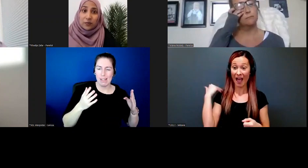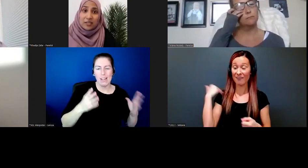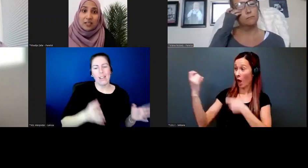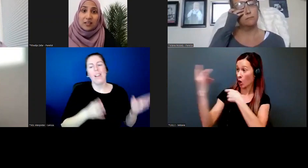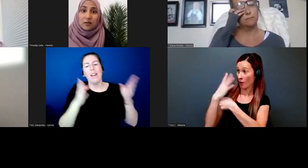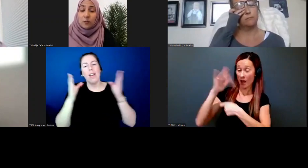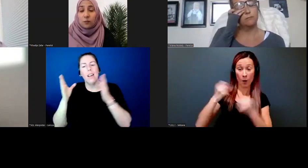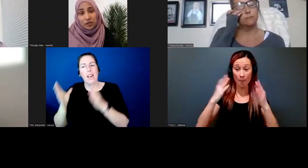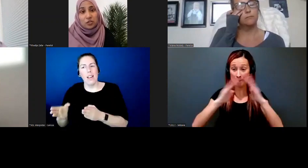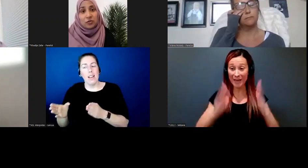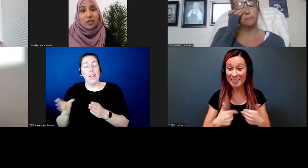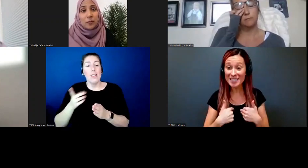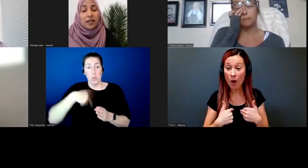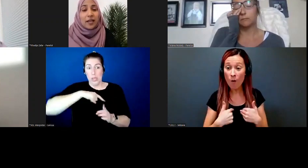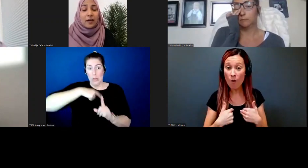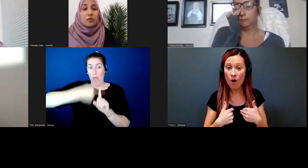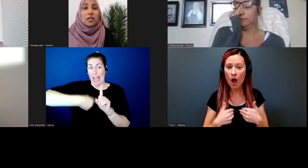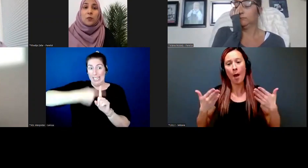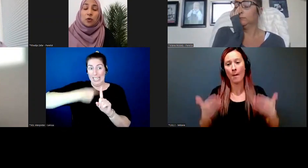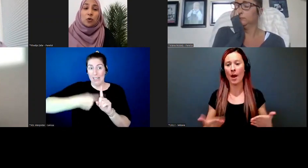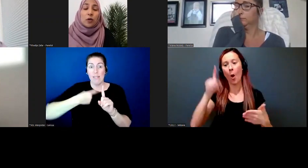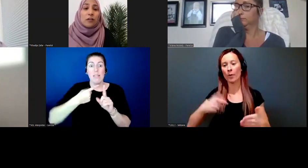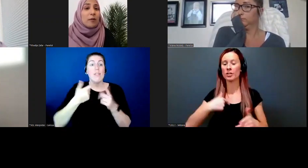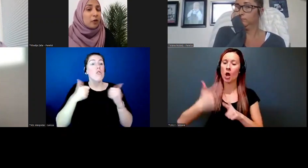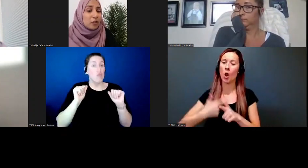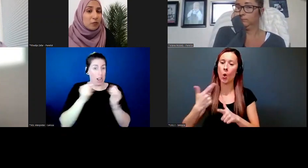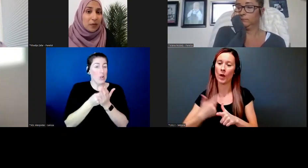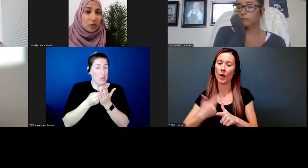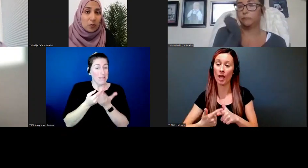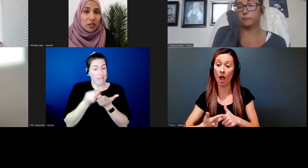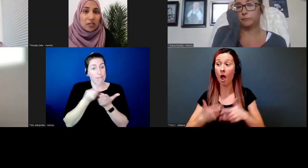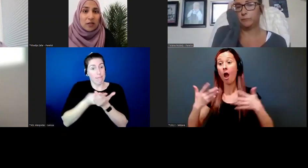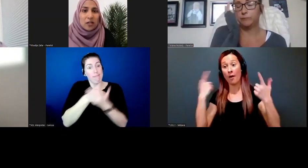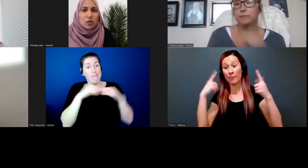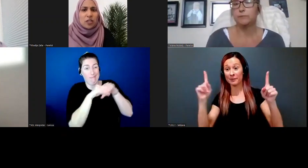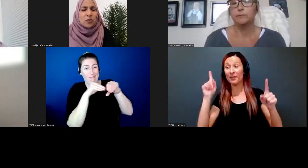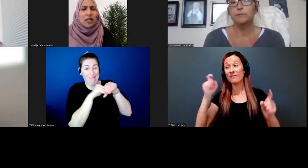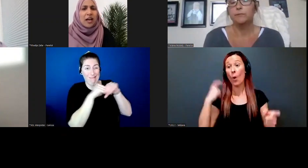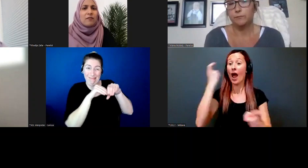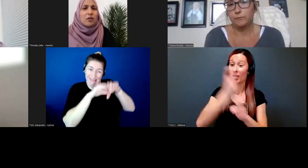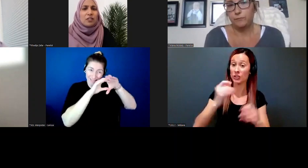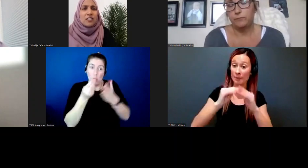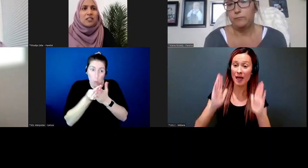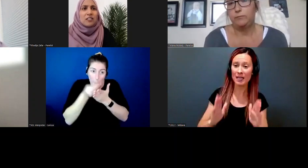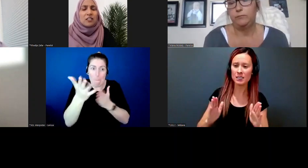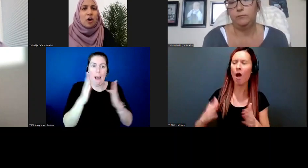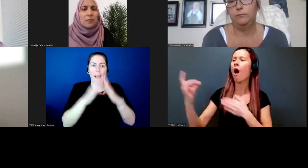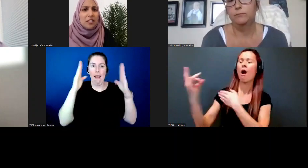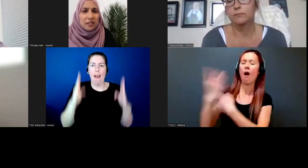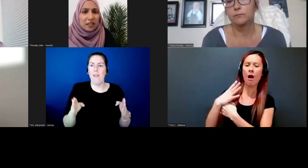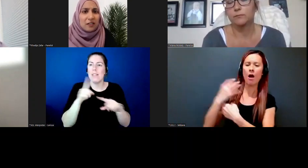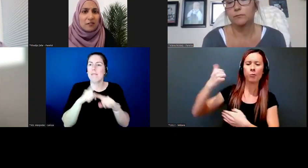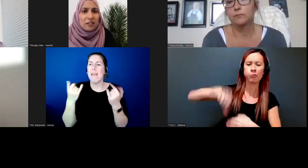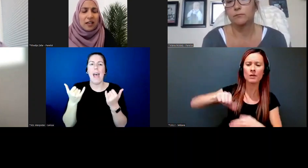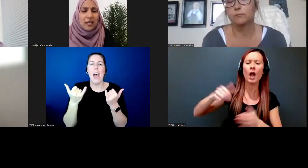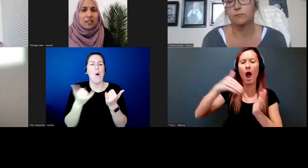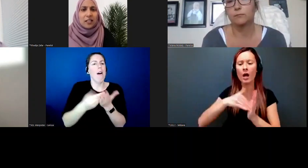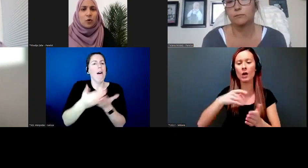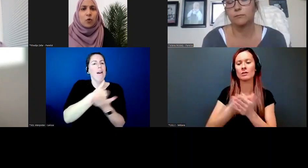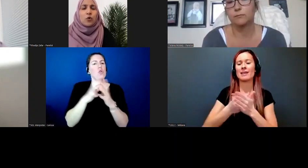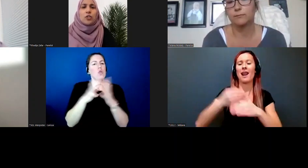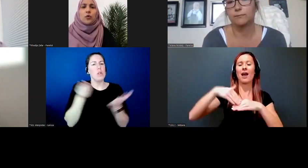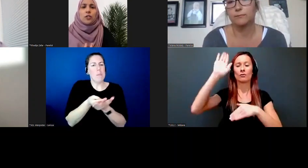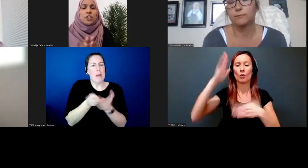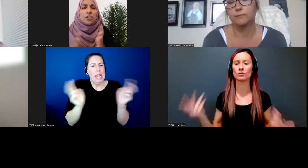were renting. We're trying to buy a house now. We don't qualify because we make too much. So, they have all these, there's this dominant narrative in Canada